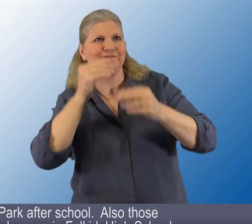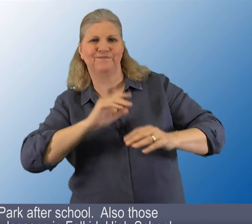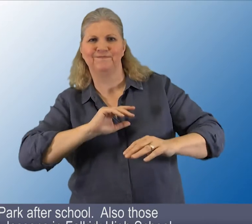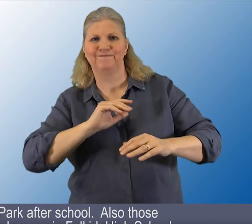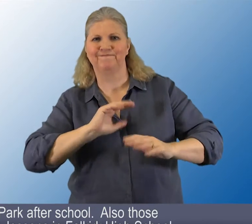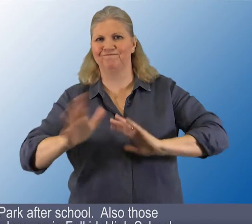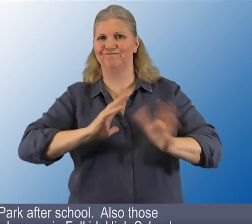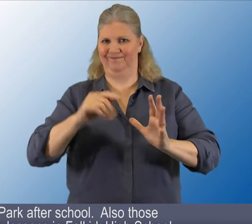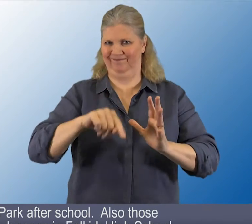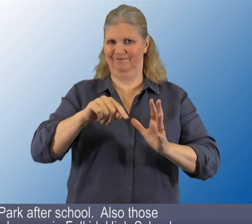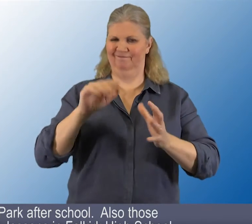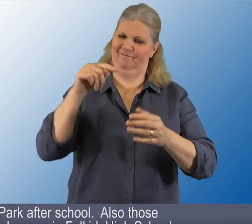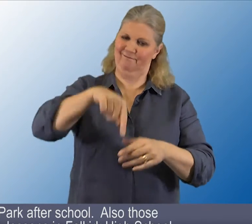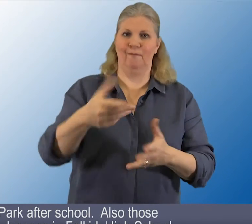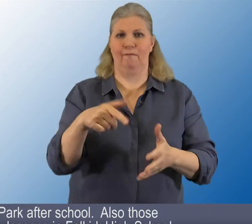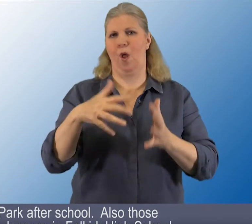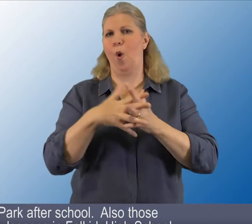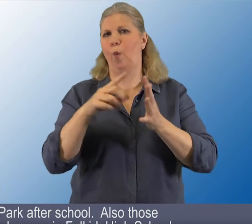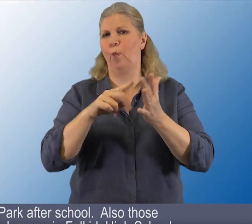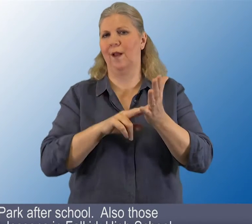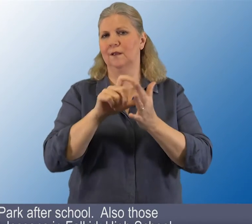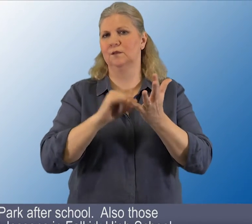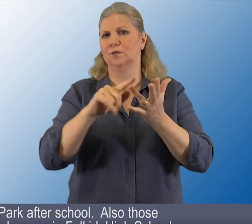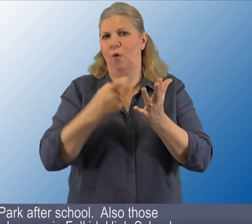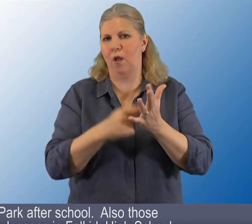Also those offered BSL lessons in Falkirk High School.